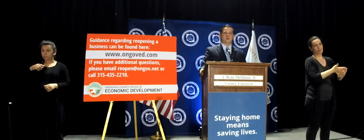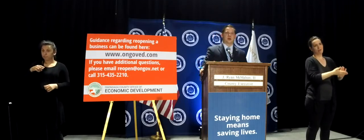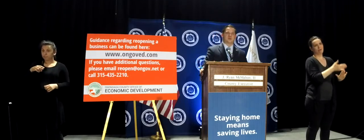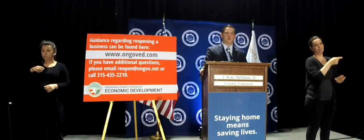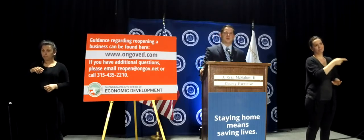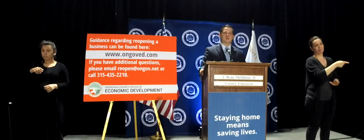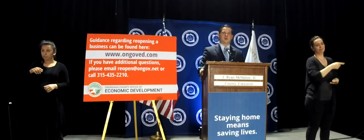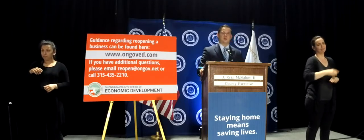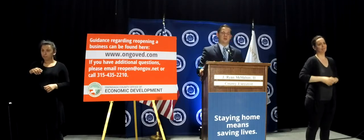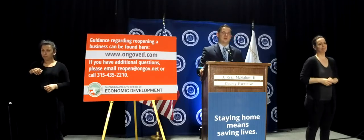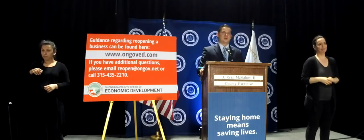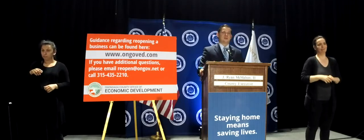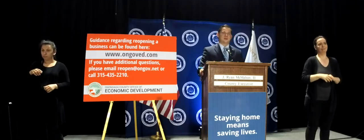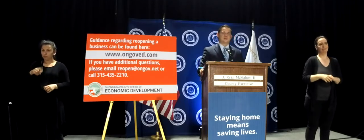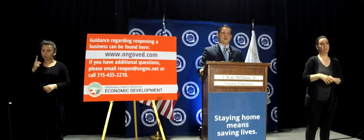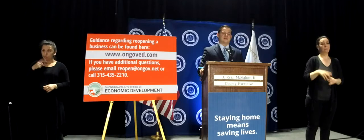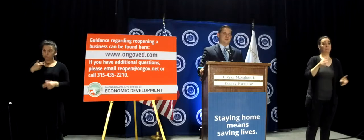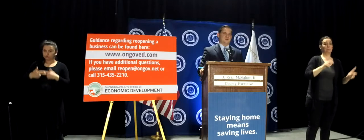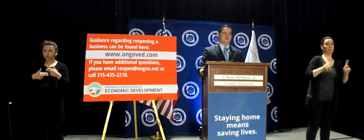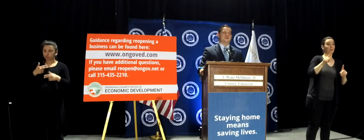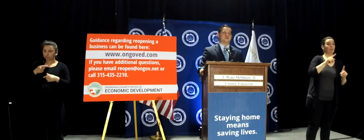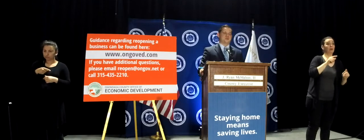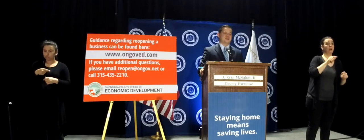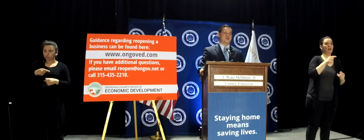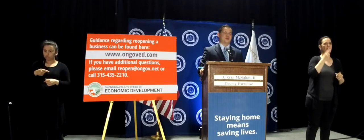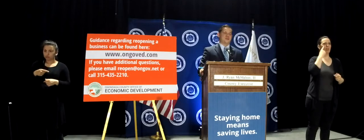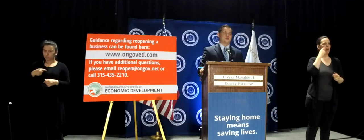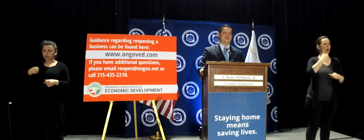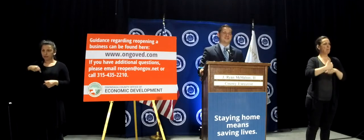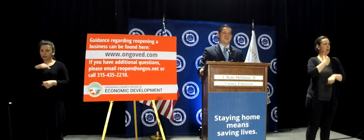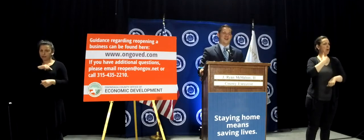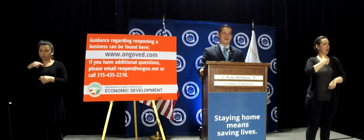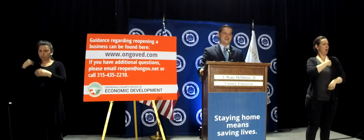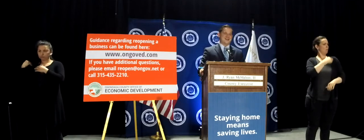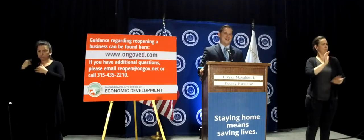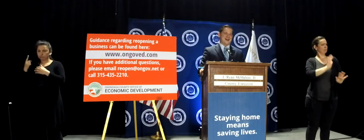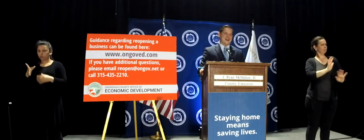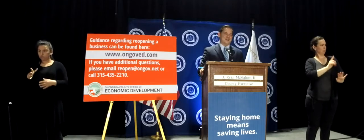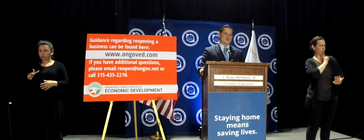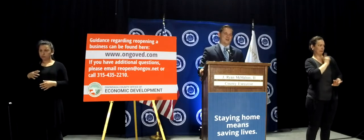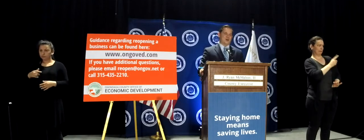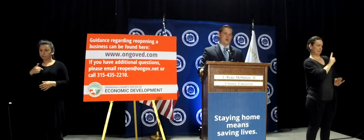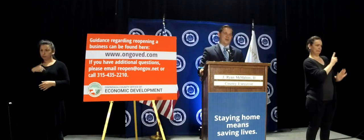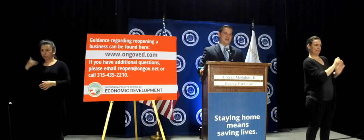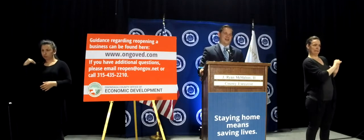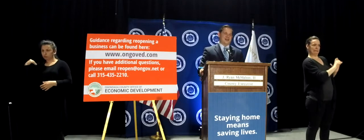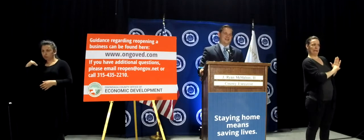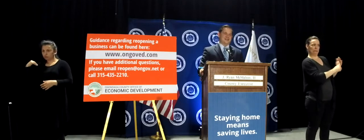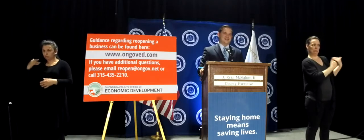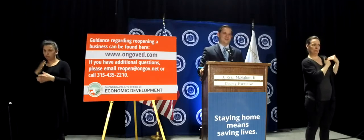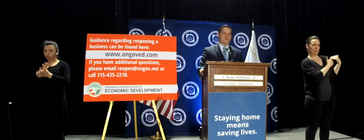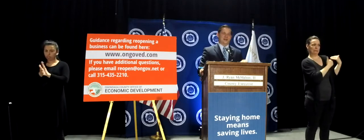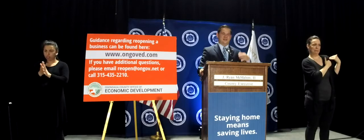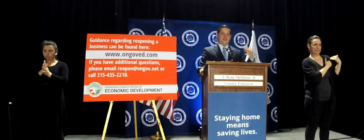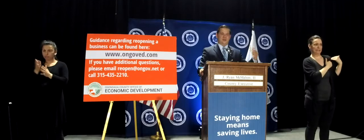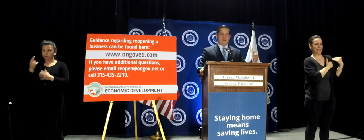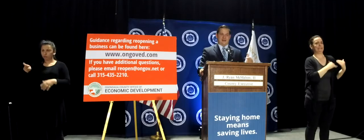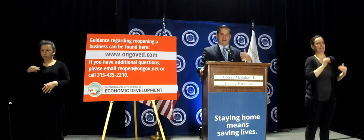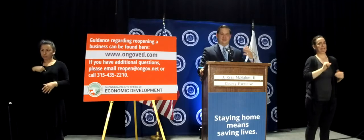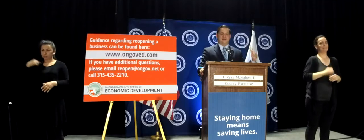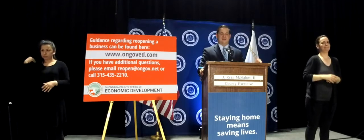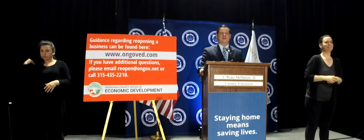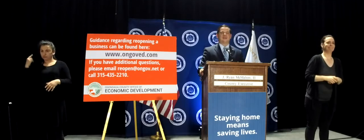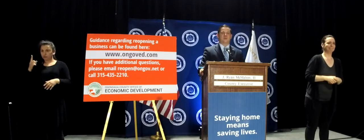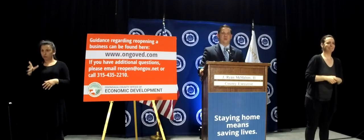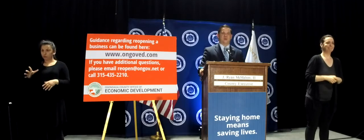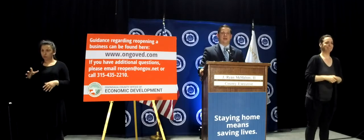and who's in charge of what. So it's your fault, Ryan. So you're 100% right. Most things are, and so we had to deal with